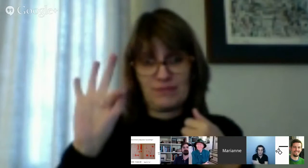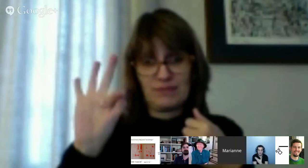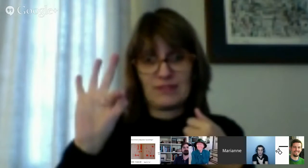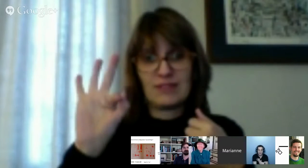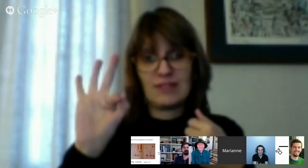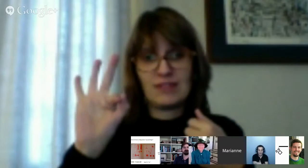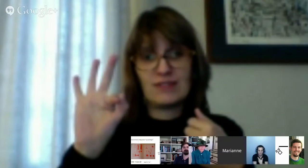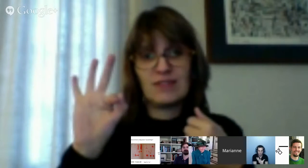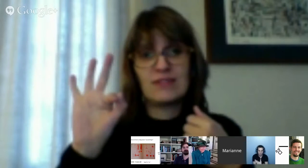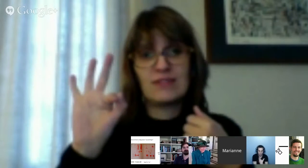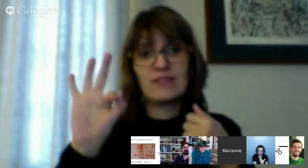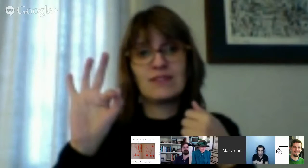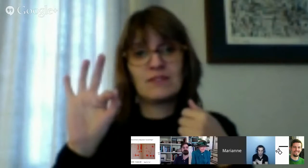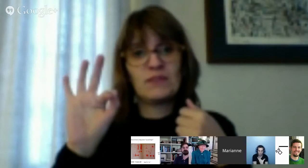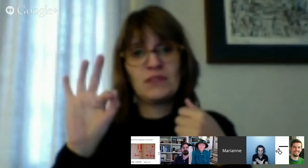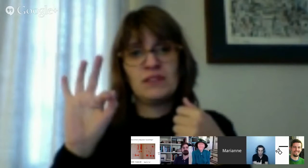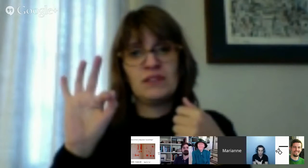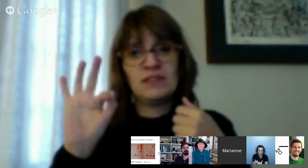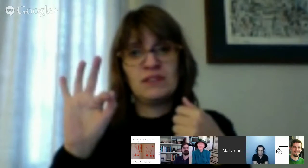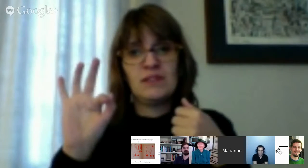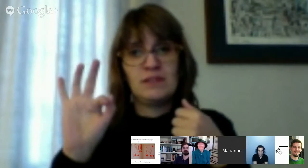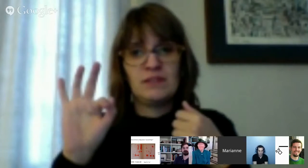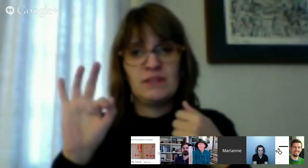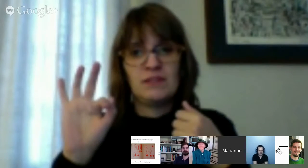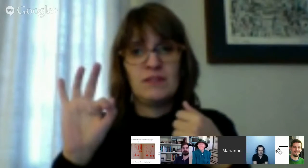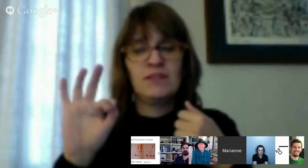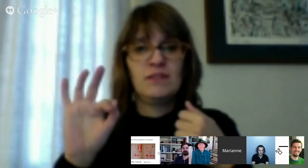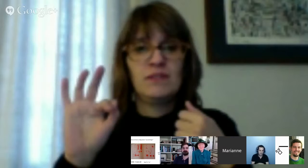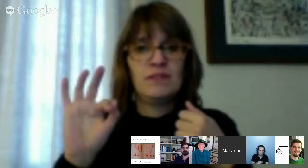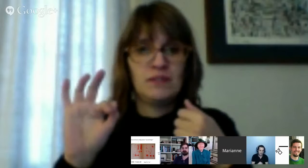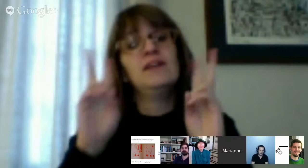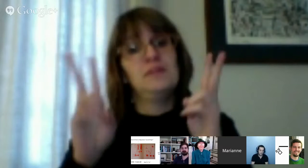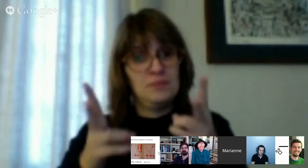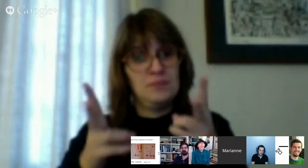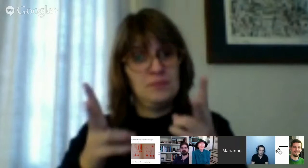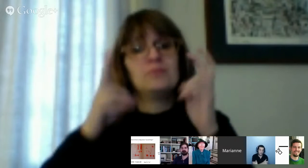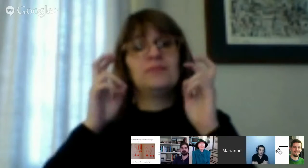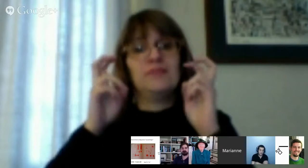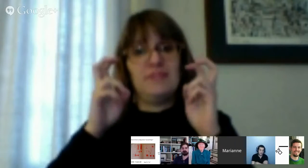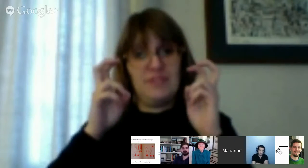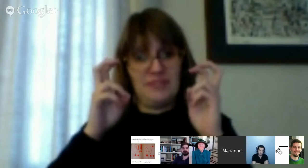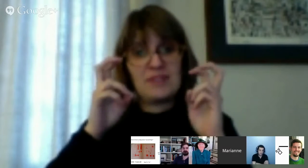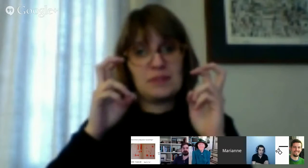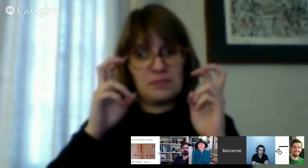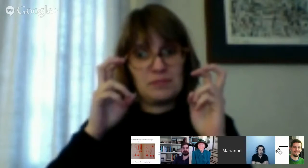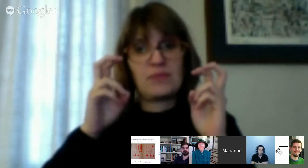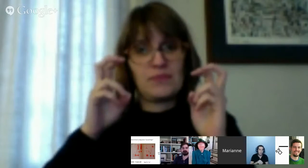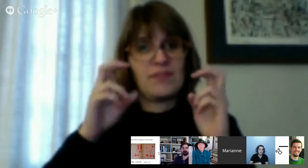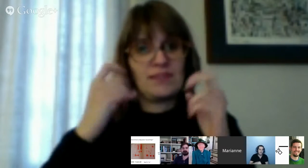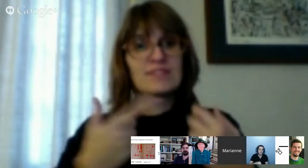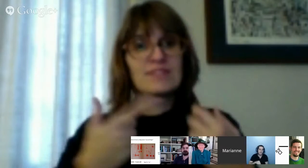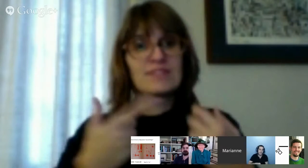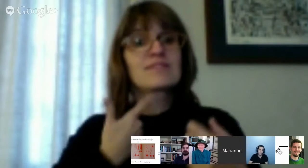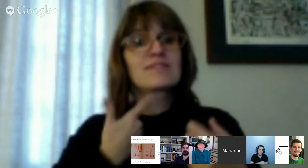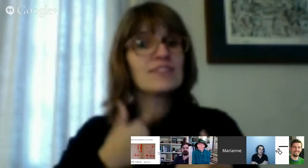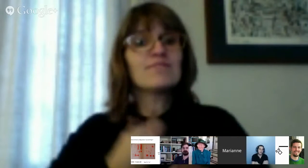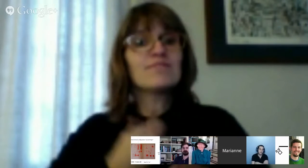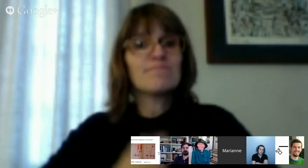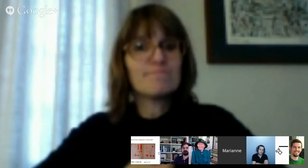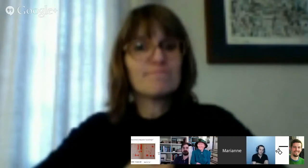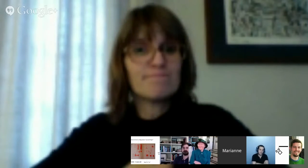Eles criavam os sinais da língua de sinais francesa. Como representar